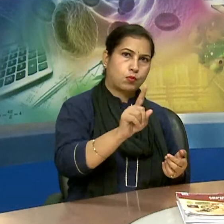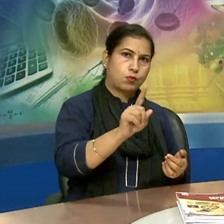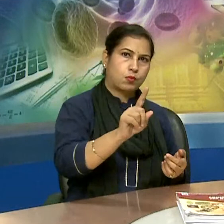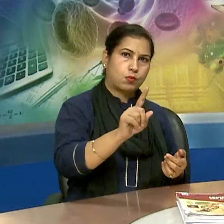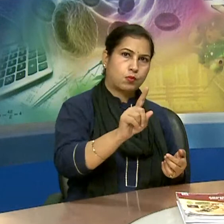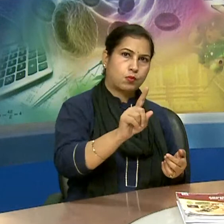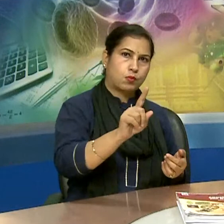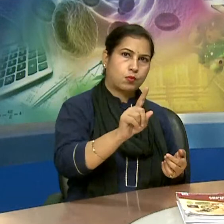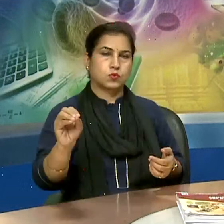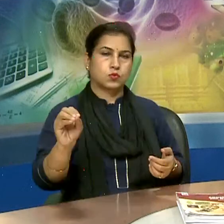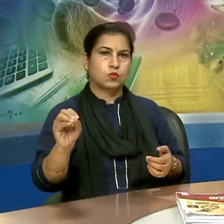by the